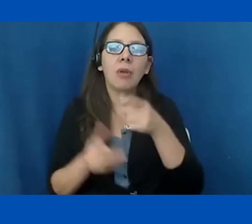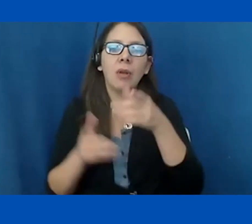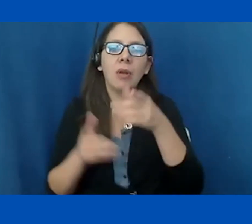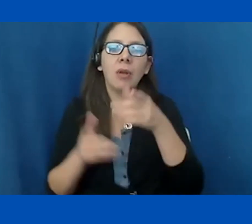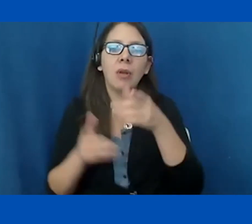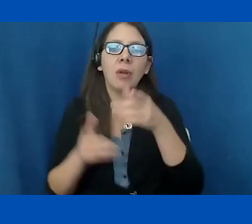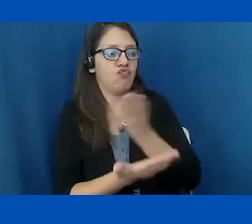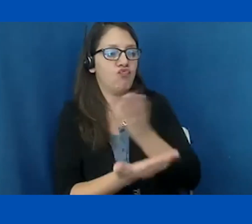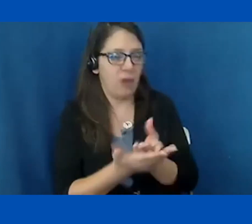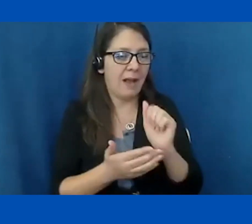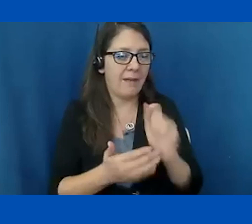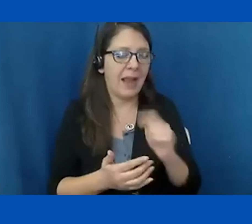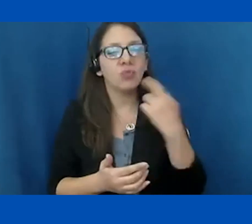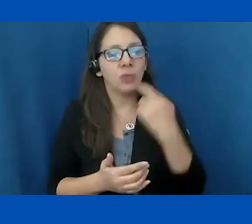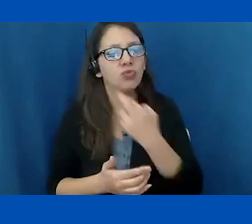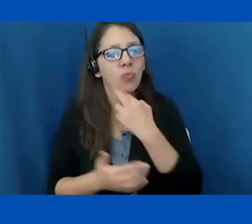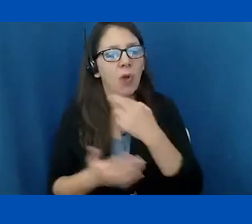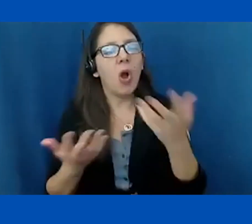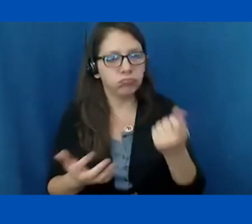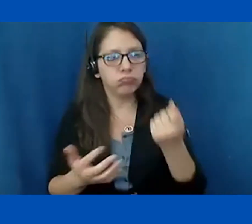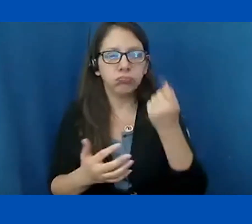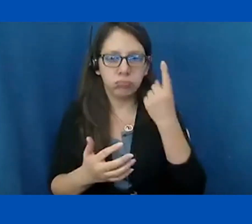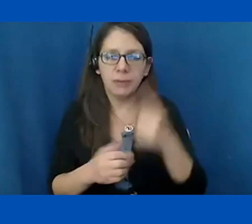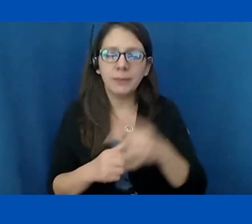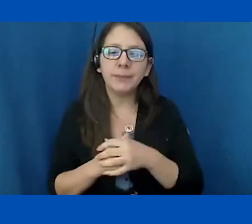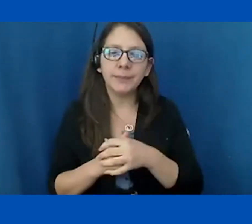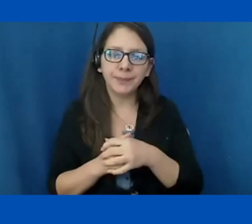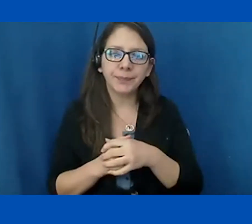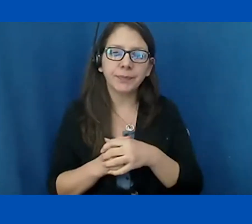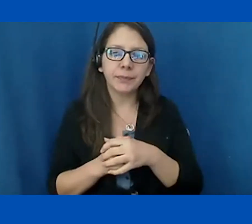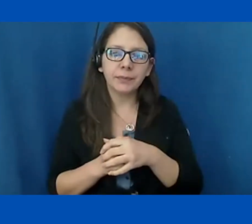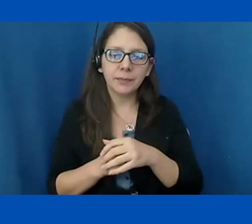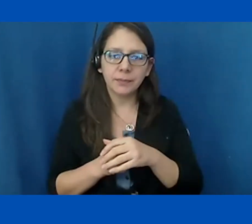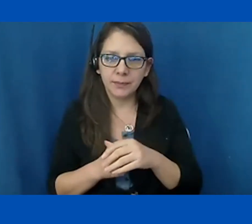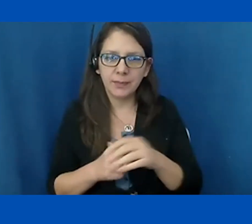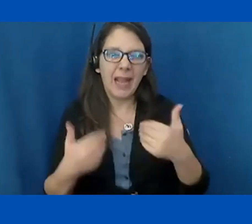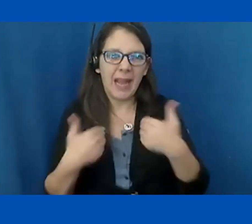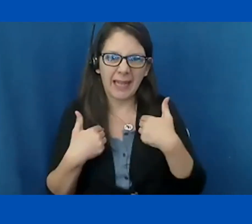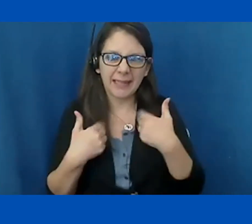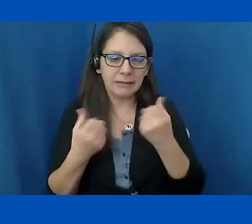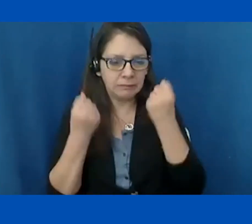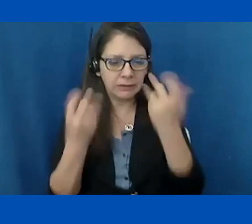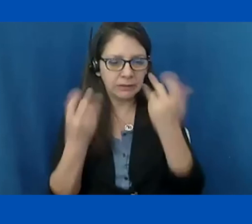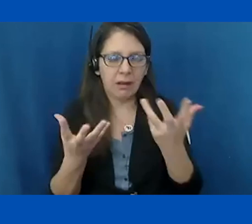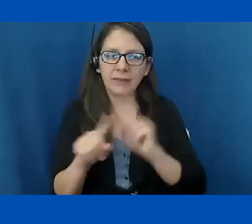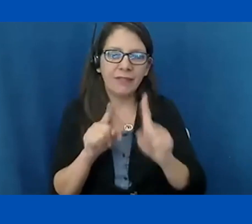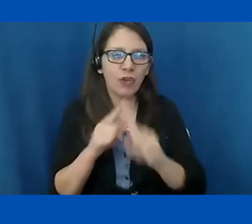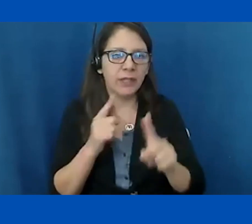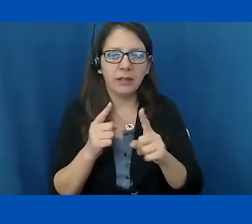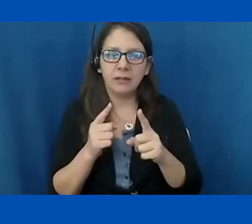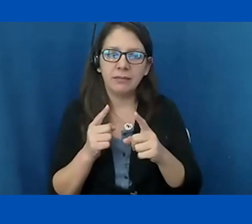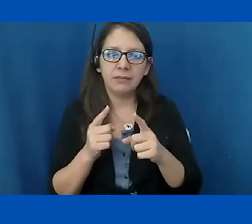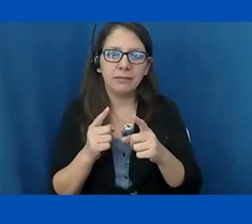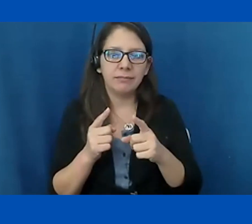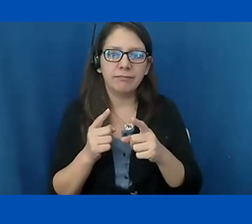and that might come with its own, I could probably say a ton of different things on that.